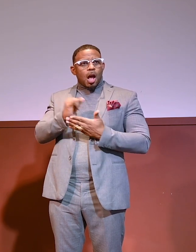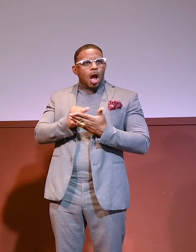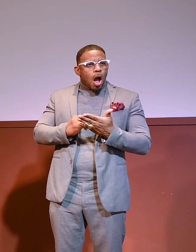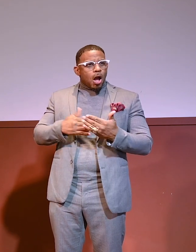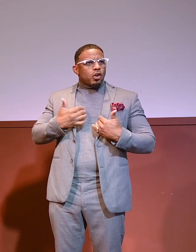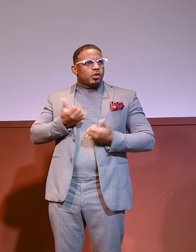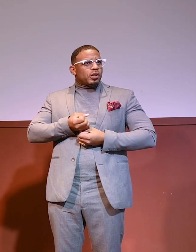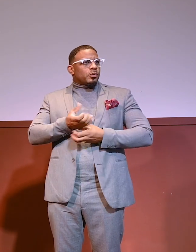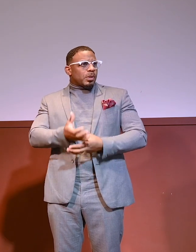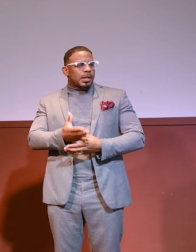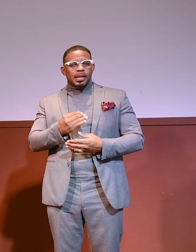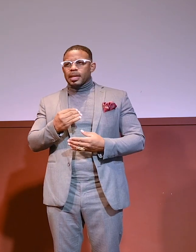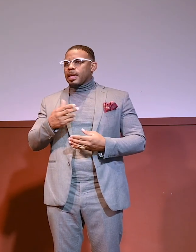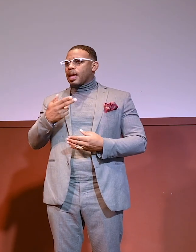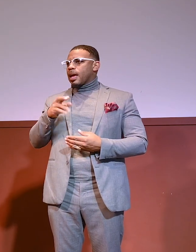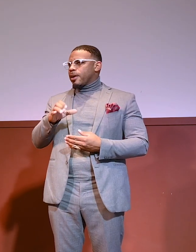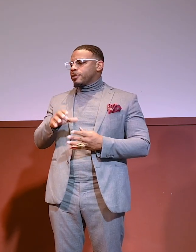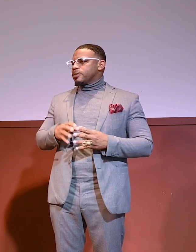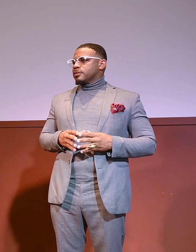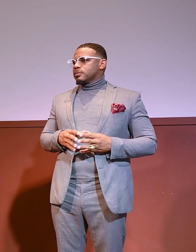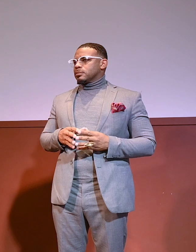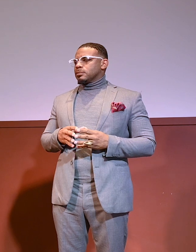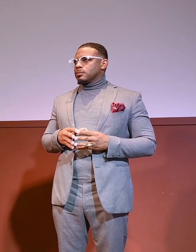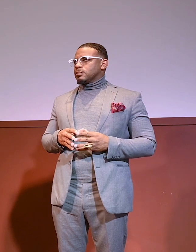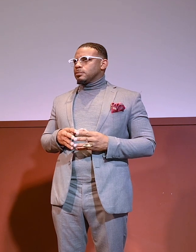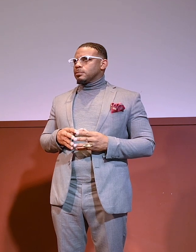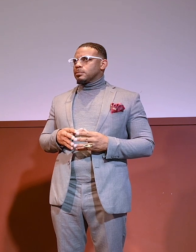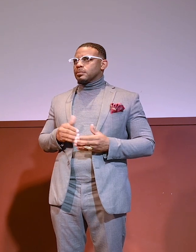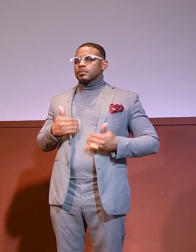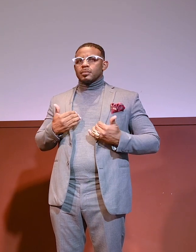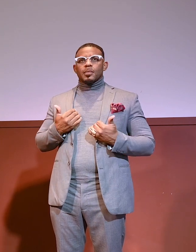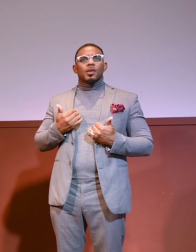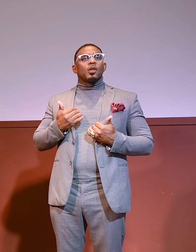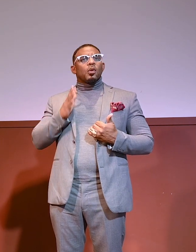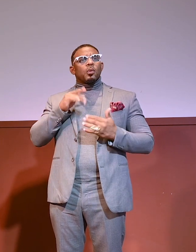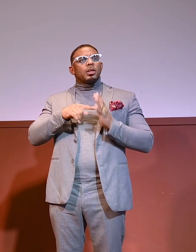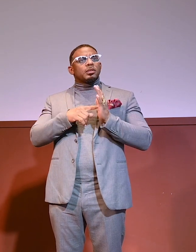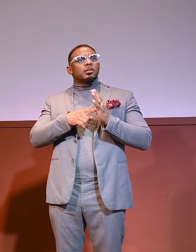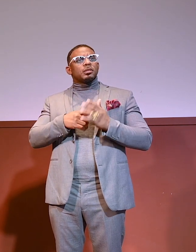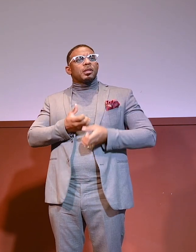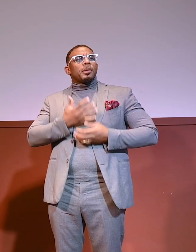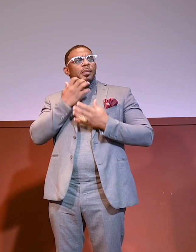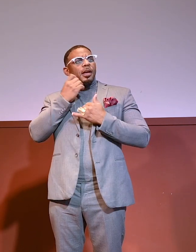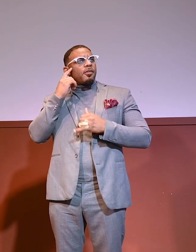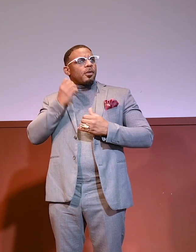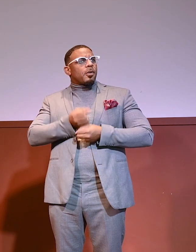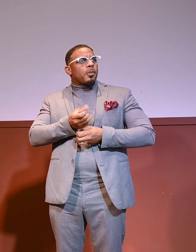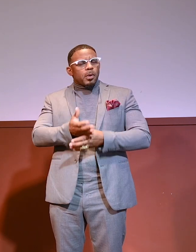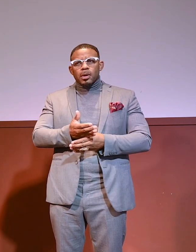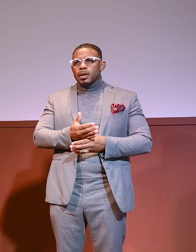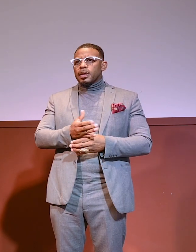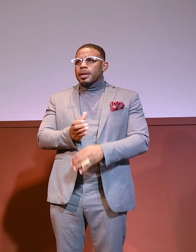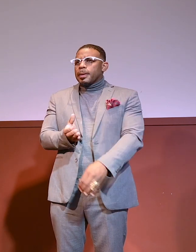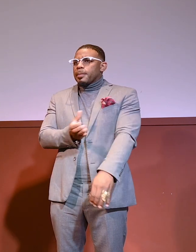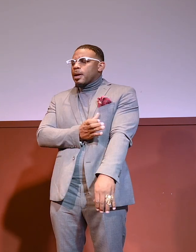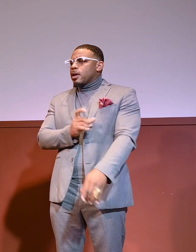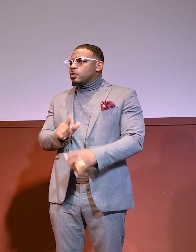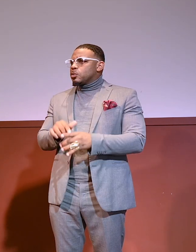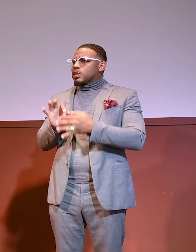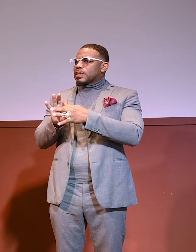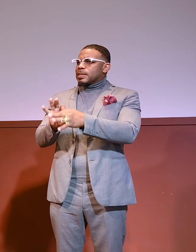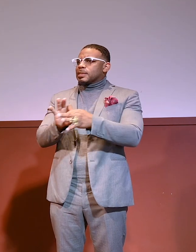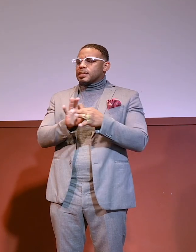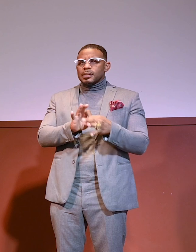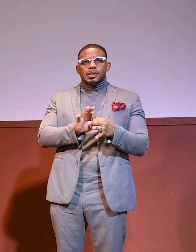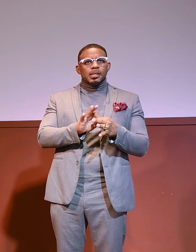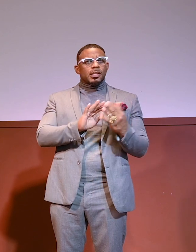youth expression in Howard County. The Youth Poet Laureate will demonstrate a passion for poetry and its power to